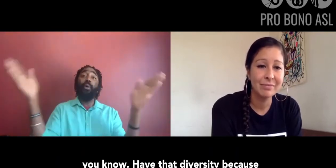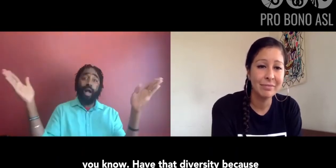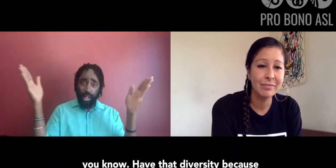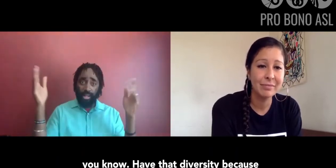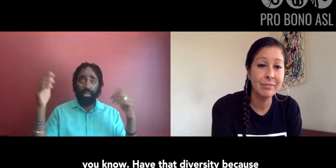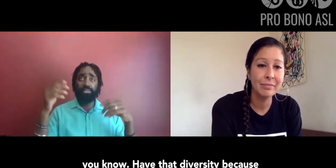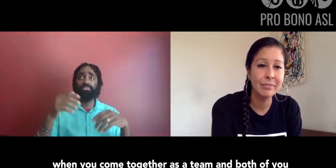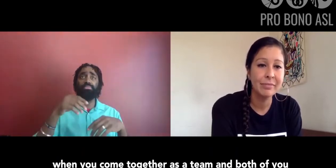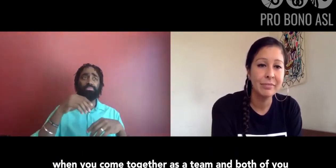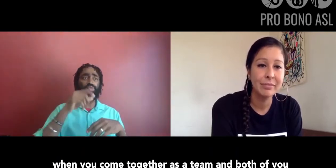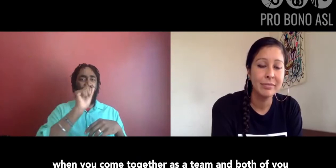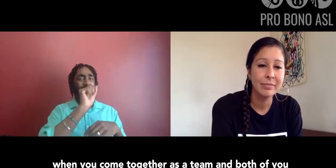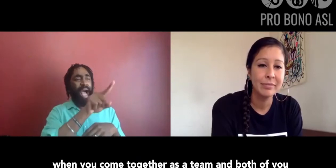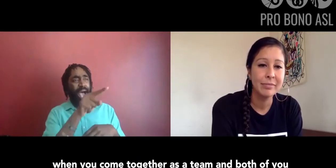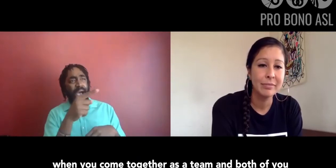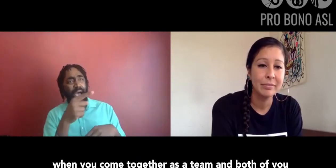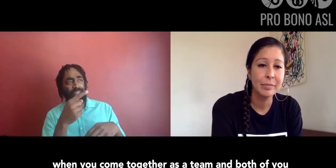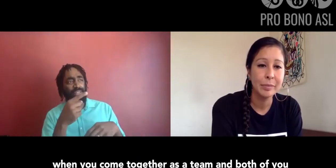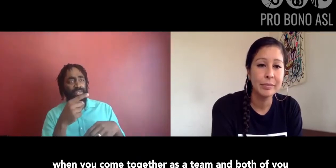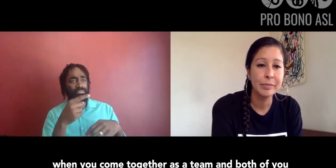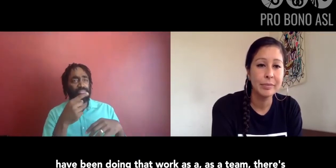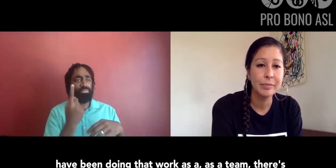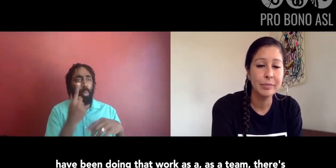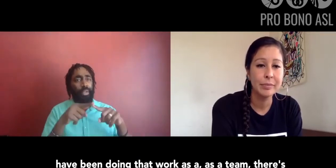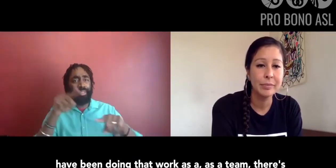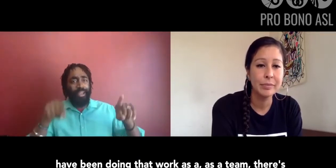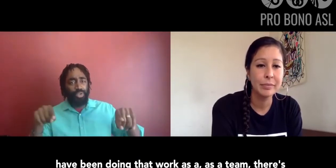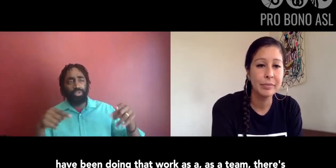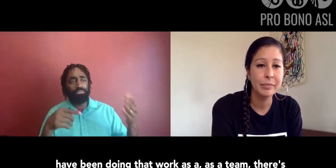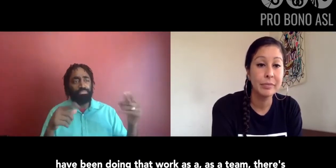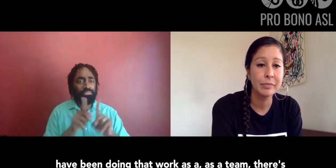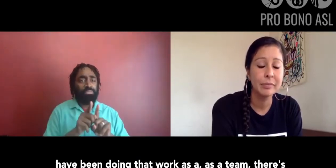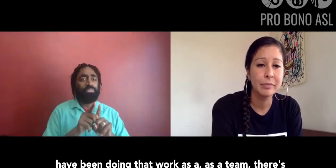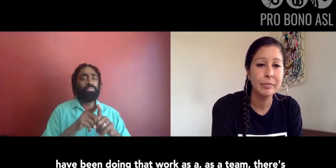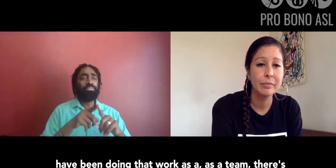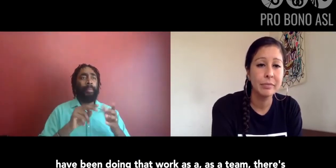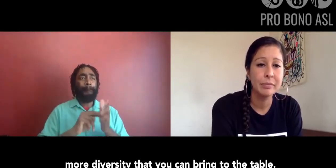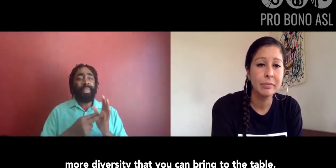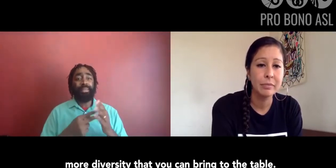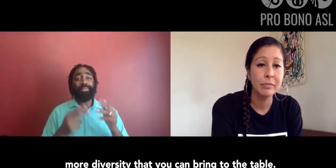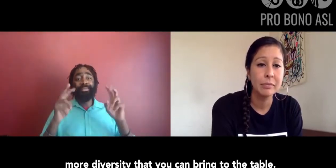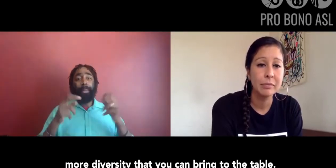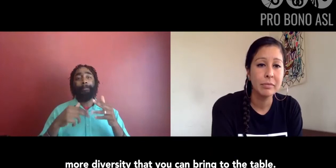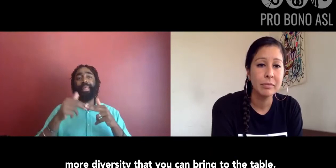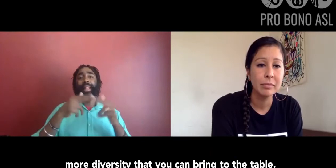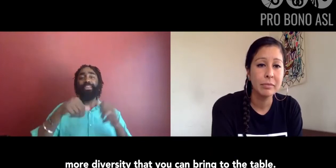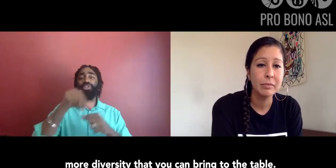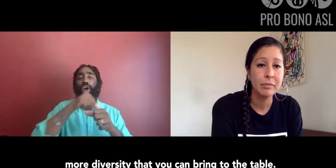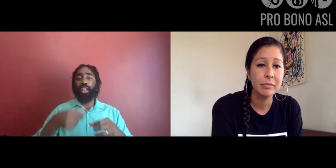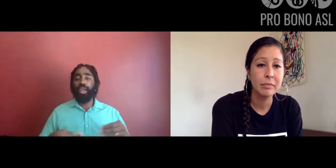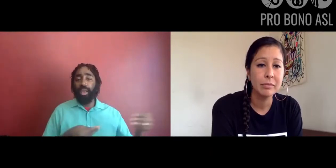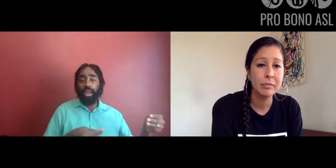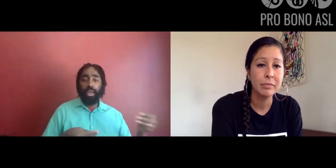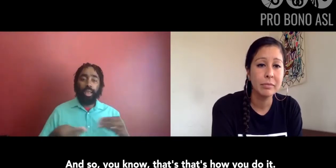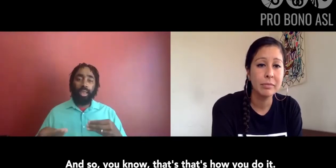have that diversity, because when you come together as a team, and both of you have been doing that work as a team, there's more diversity that you can bring to the